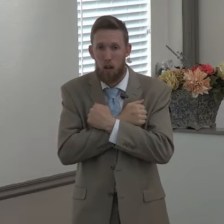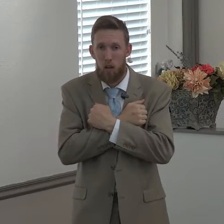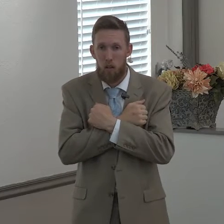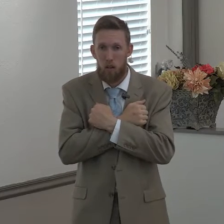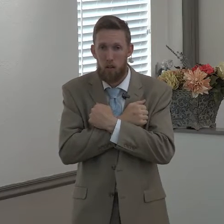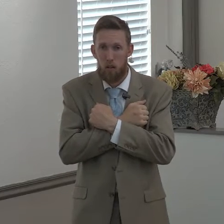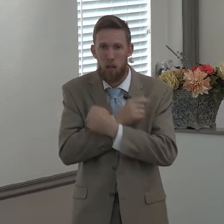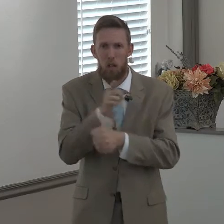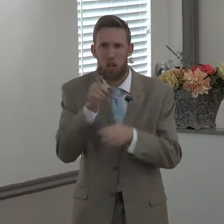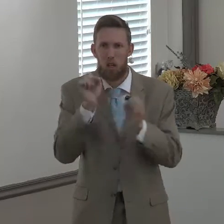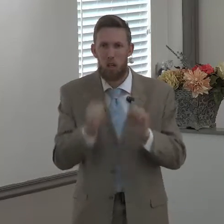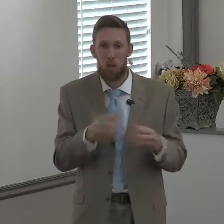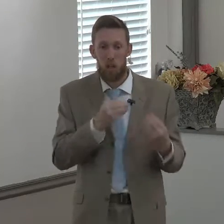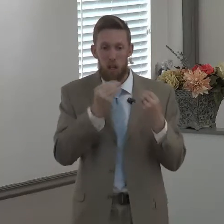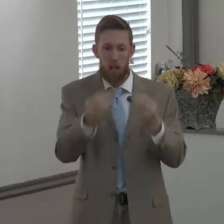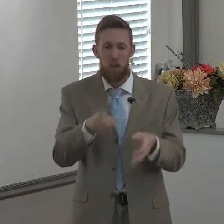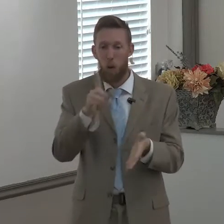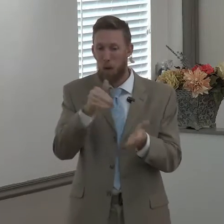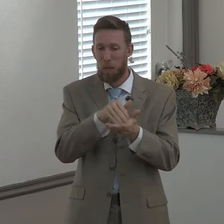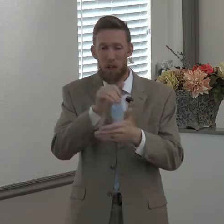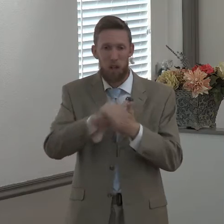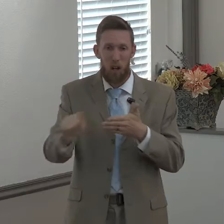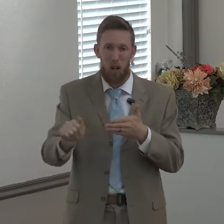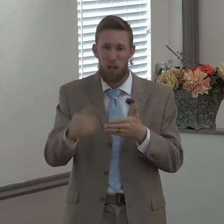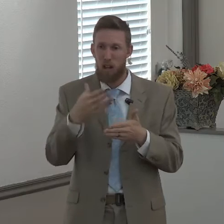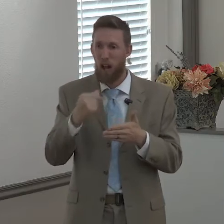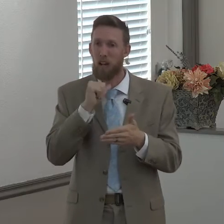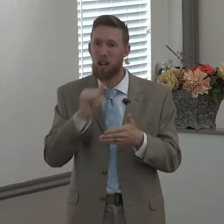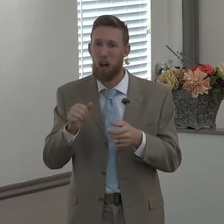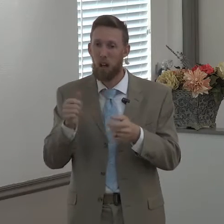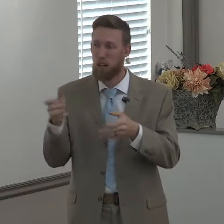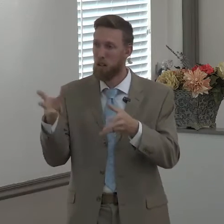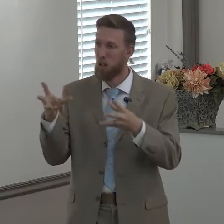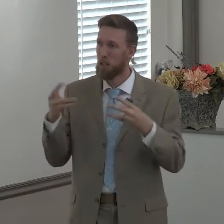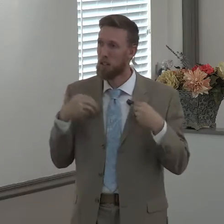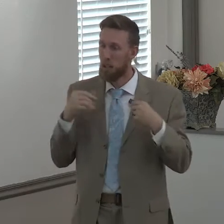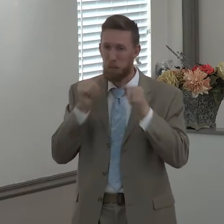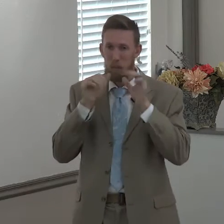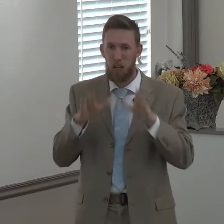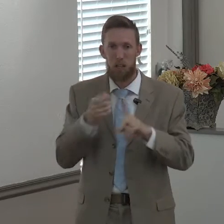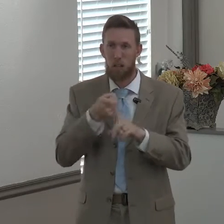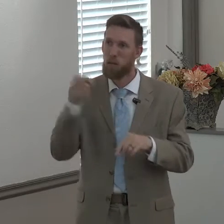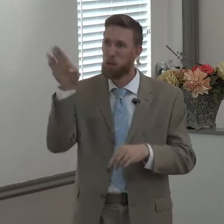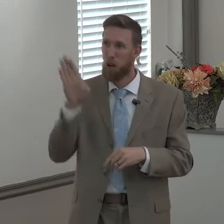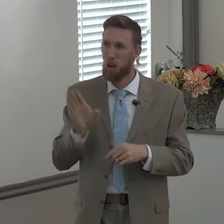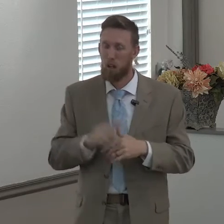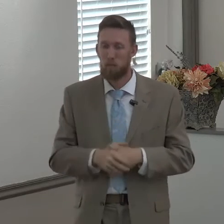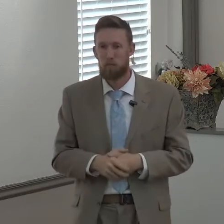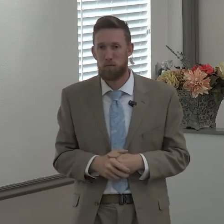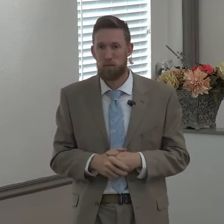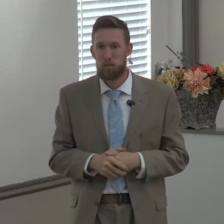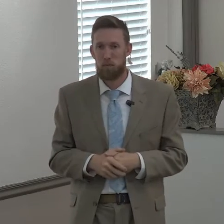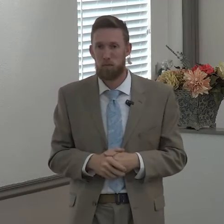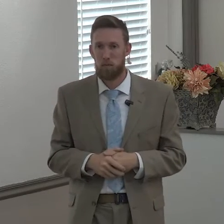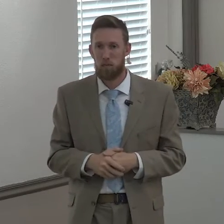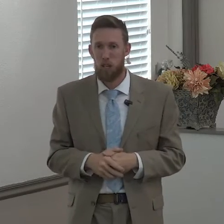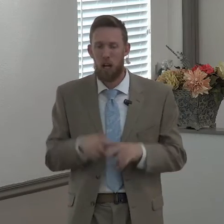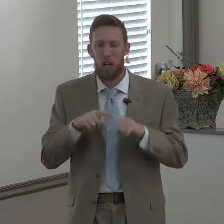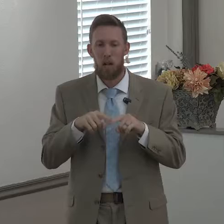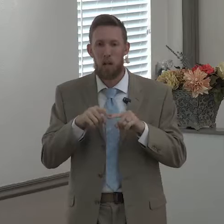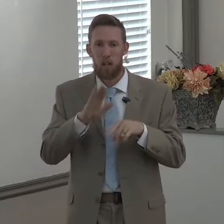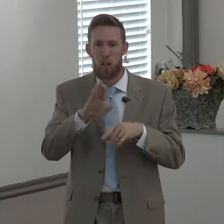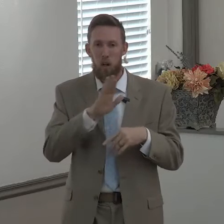love? If sacrificial love doesn't exist, then you can